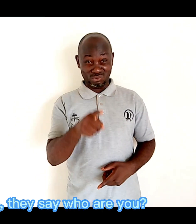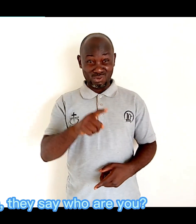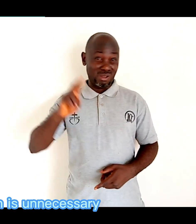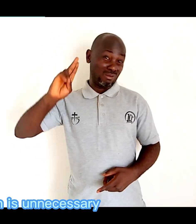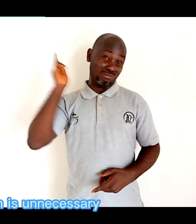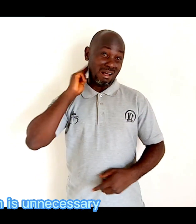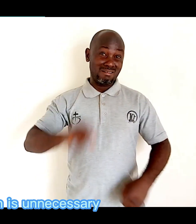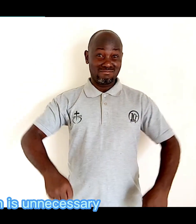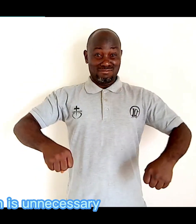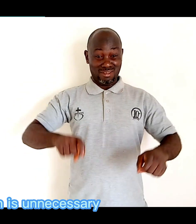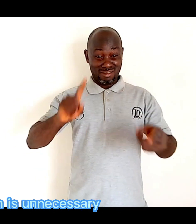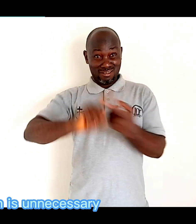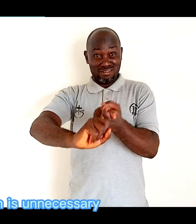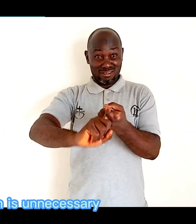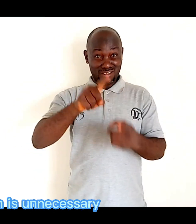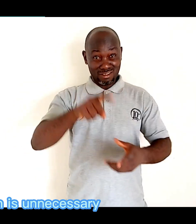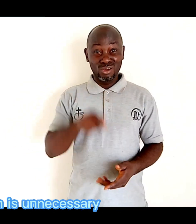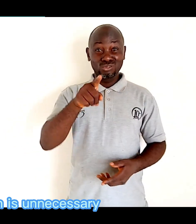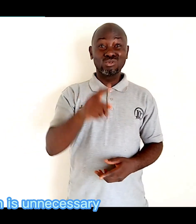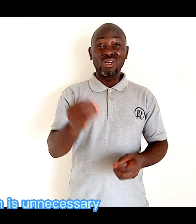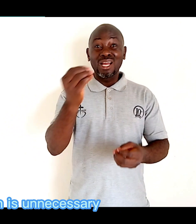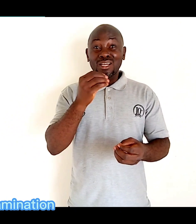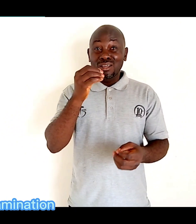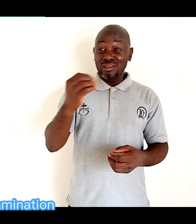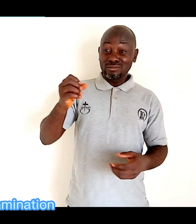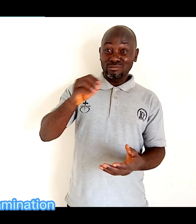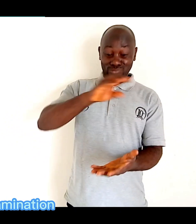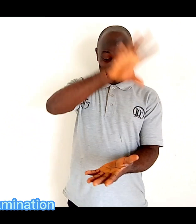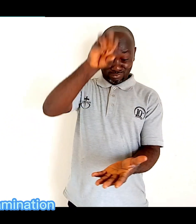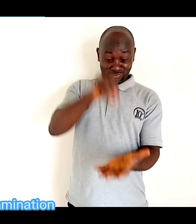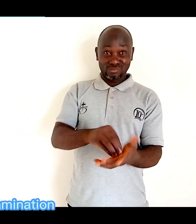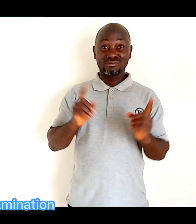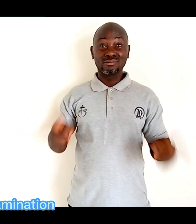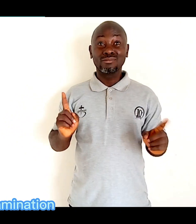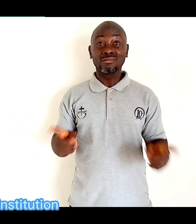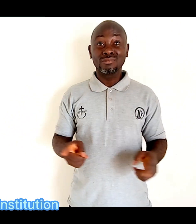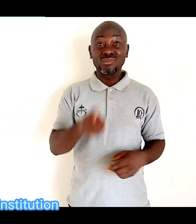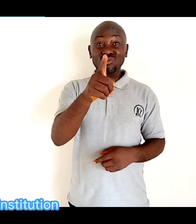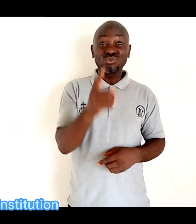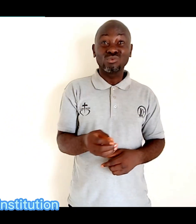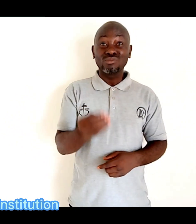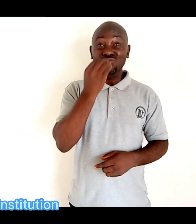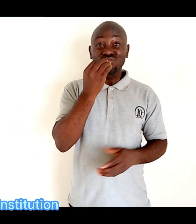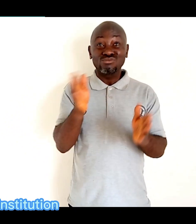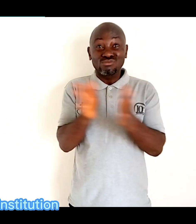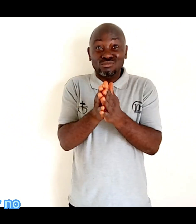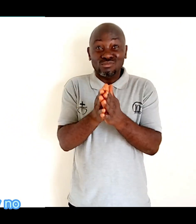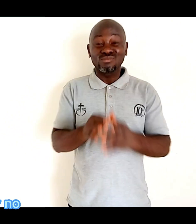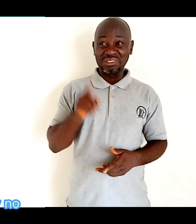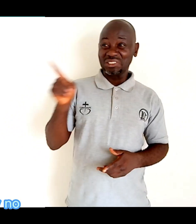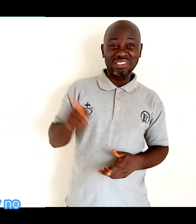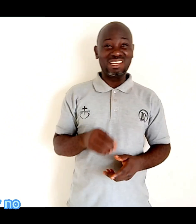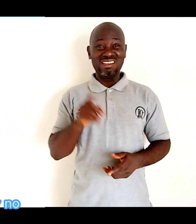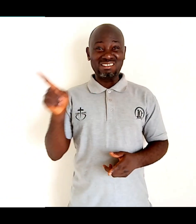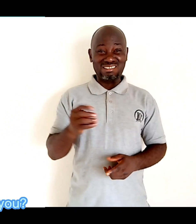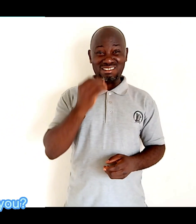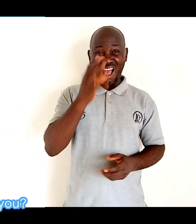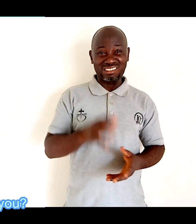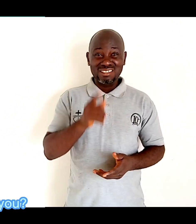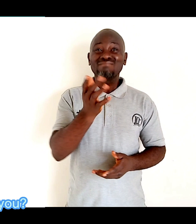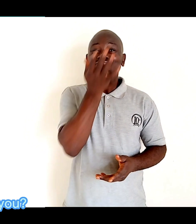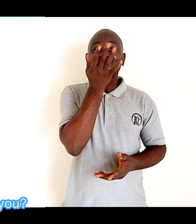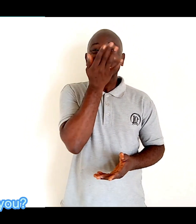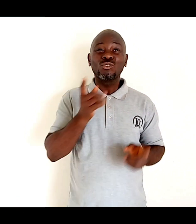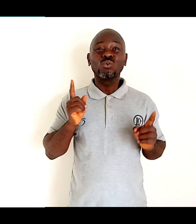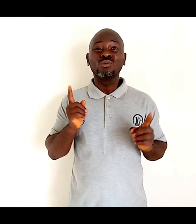are you? I say, sir, that question is unnecessary. I aced the examination. I deserve this institution. They say, no. Who